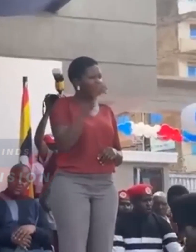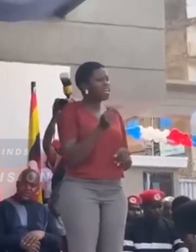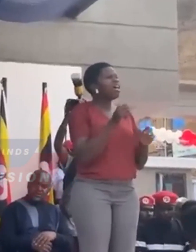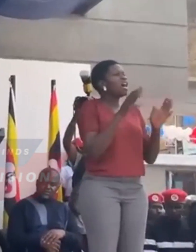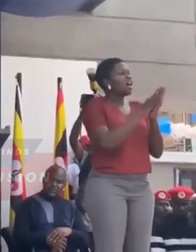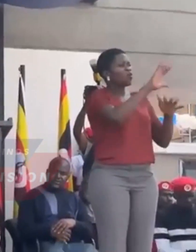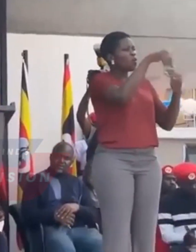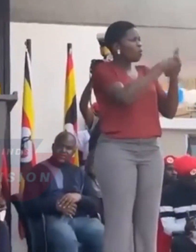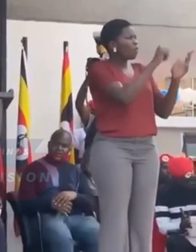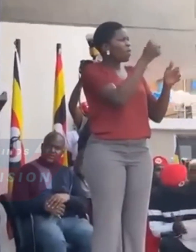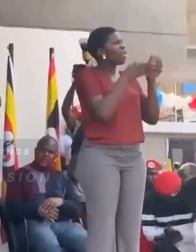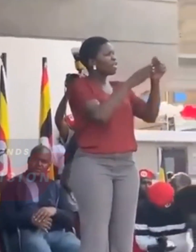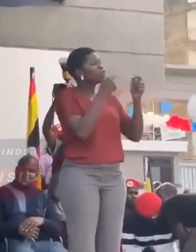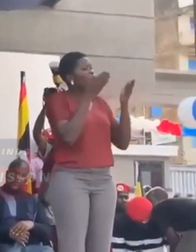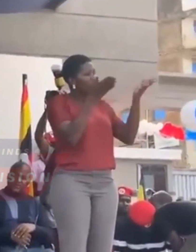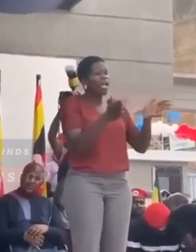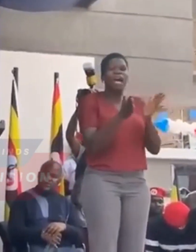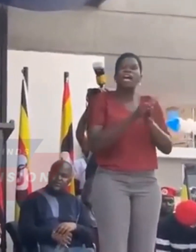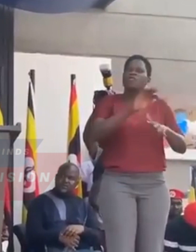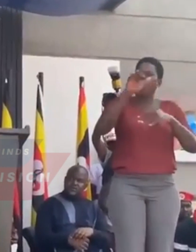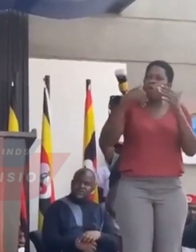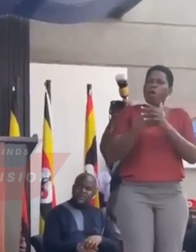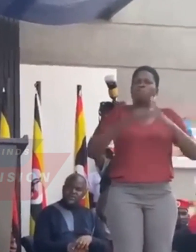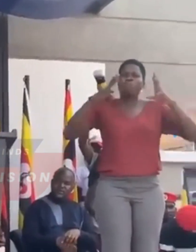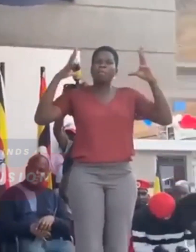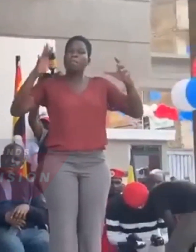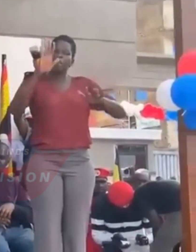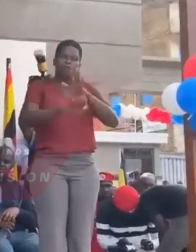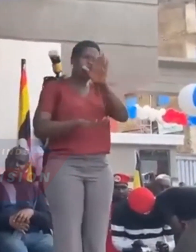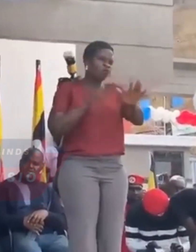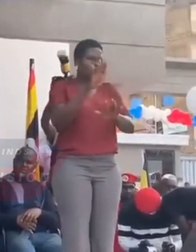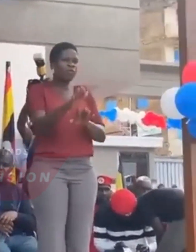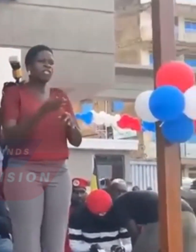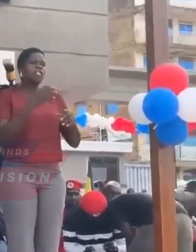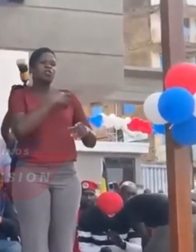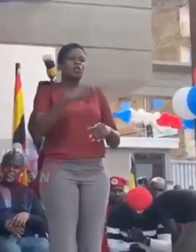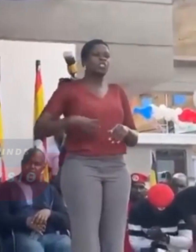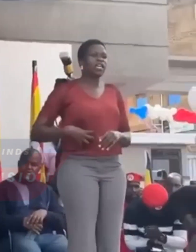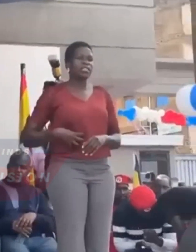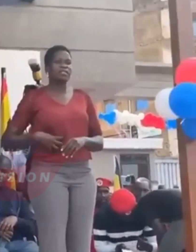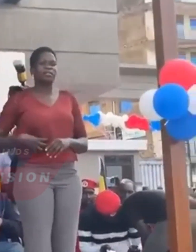leaders present here today, the foot soldiers, our gallant foot soldiers,